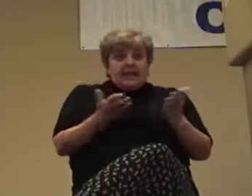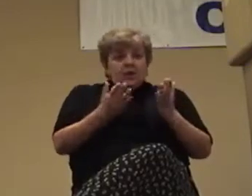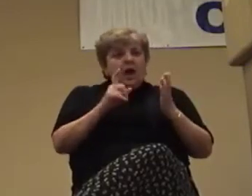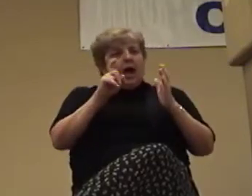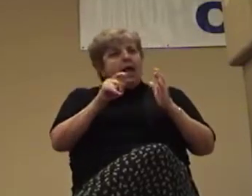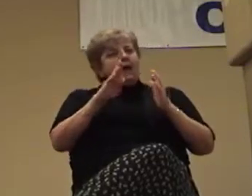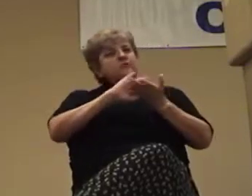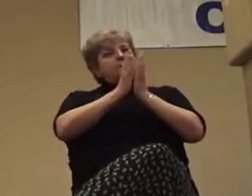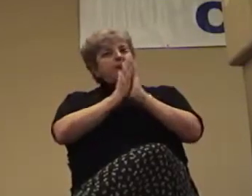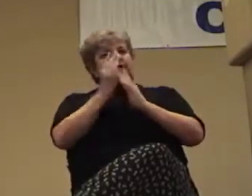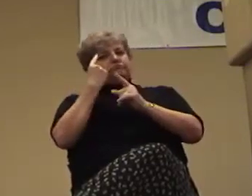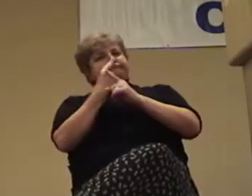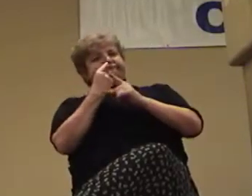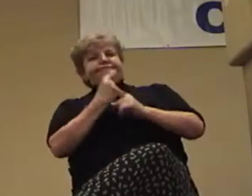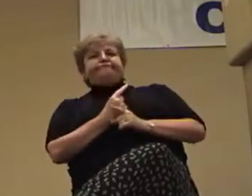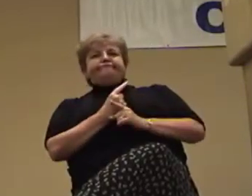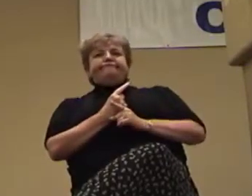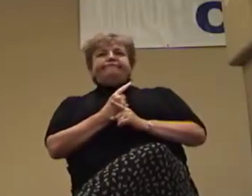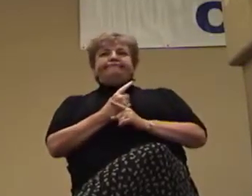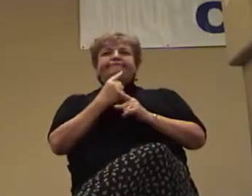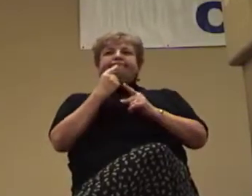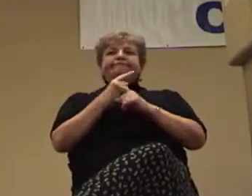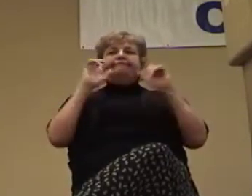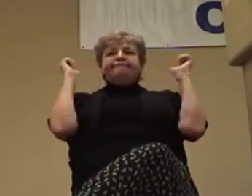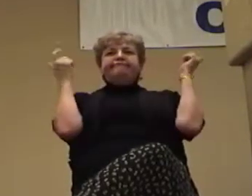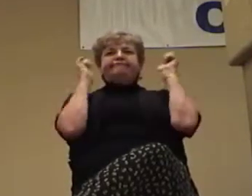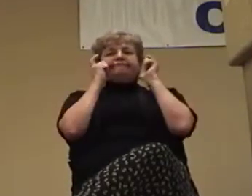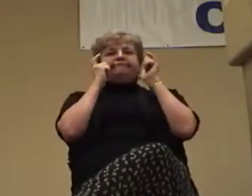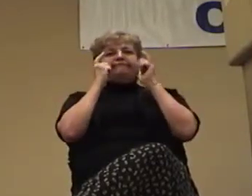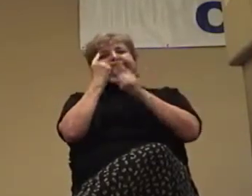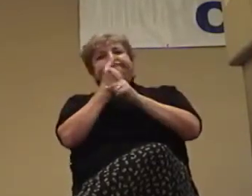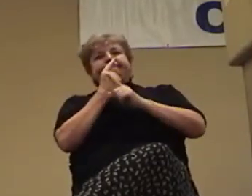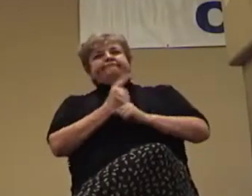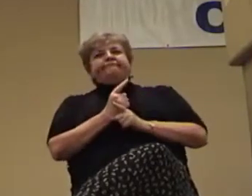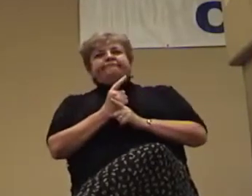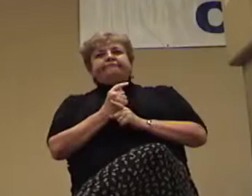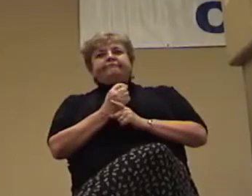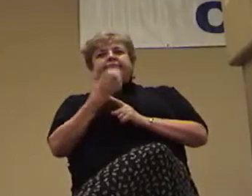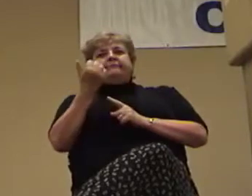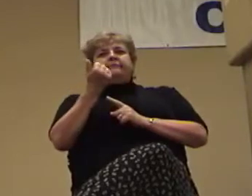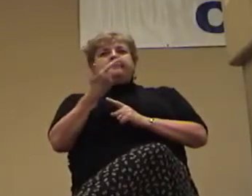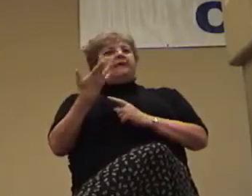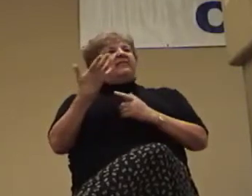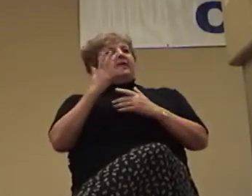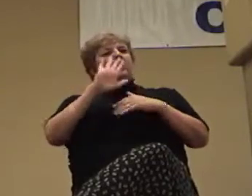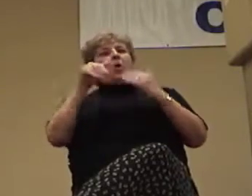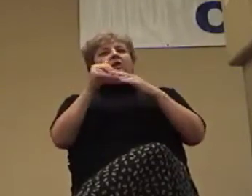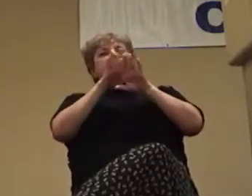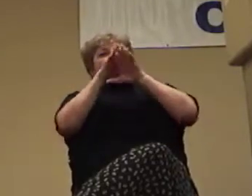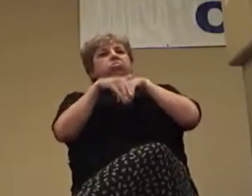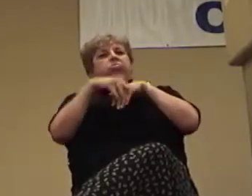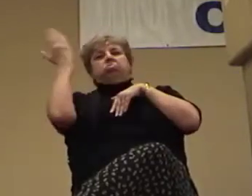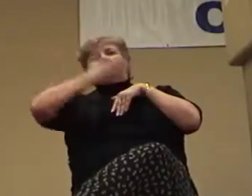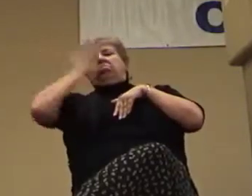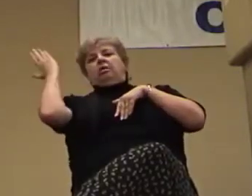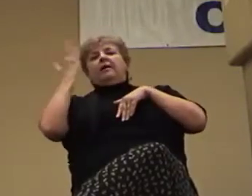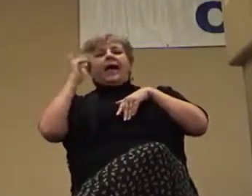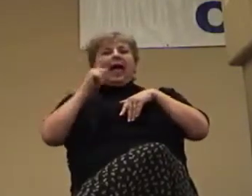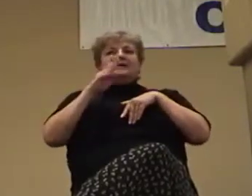If I am to be with you, all of that has to be stripped away because this disease wants me dead. It wants me alone in a room